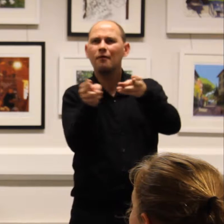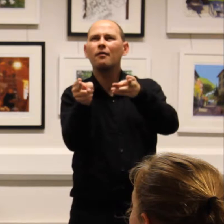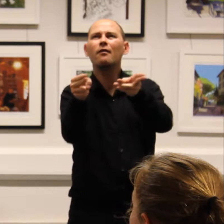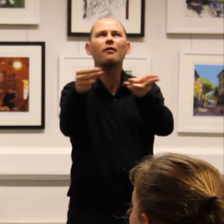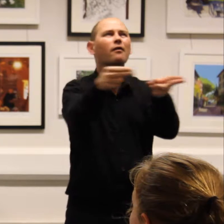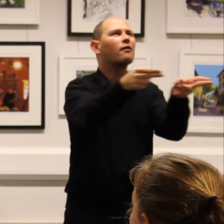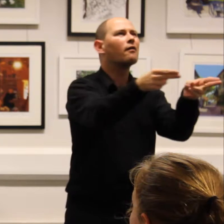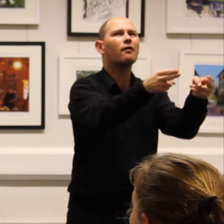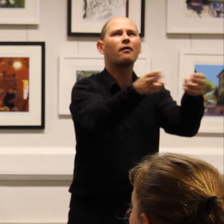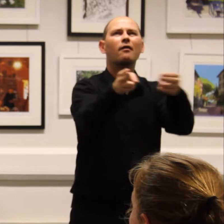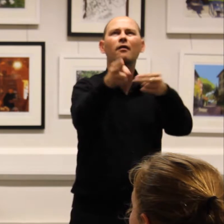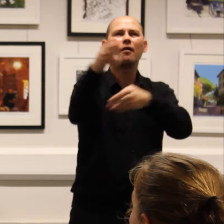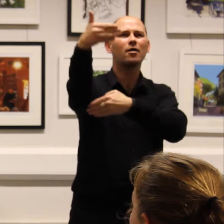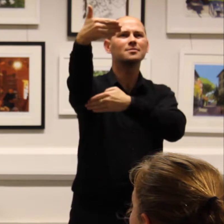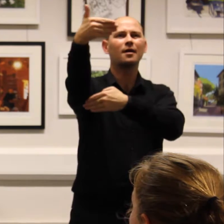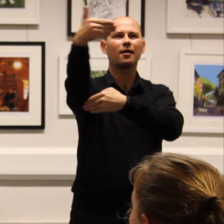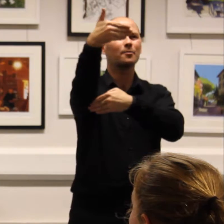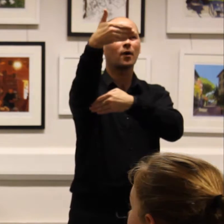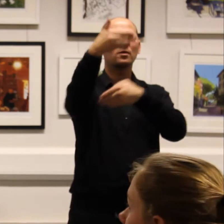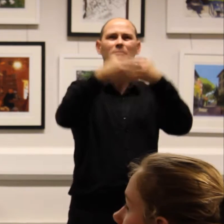heading off.